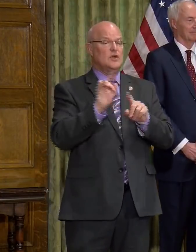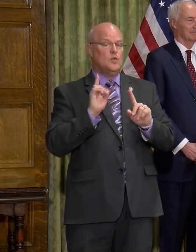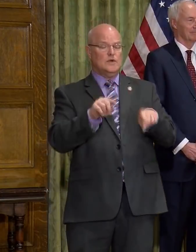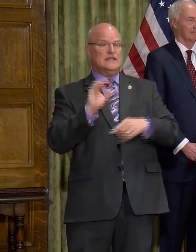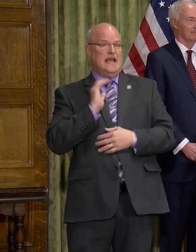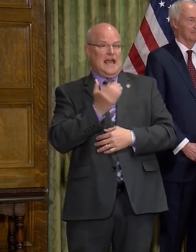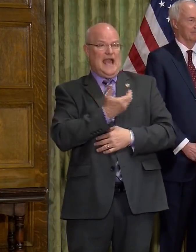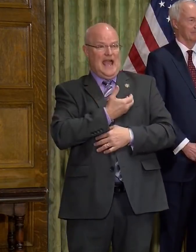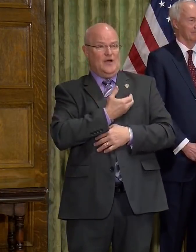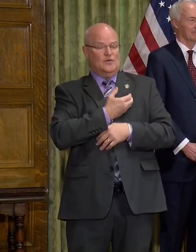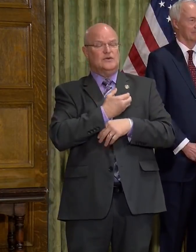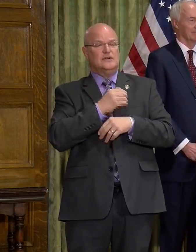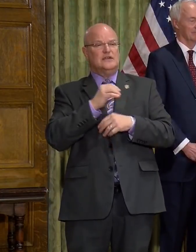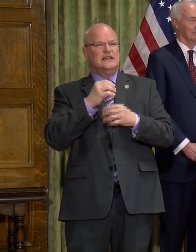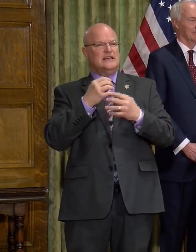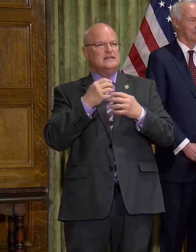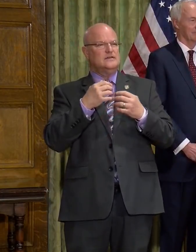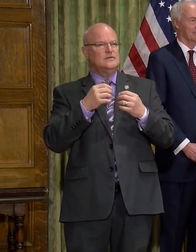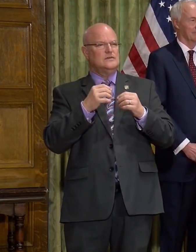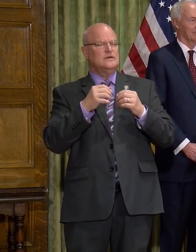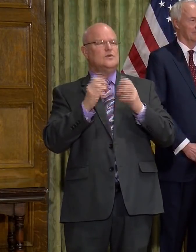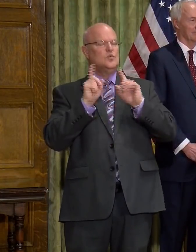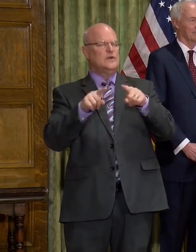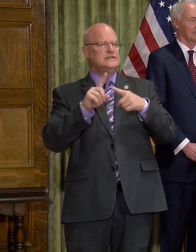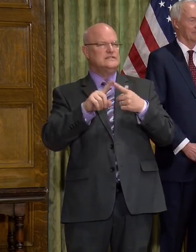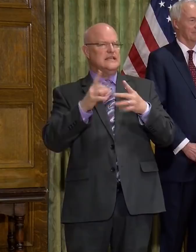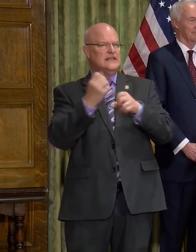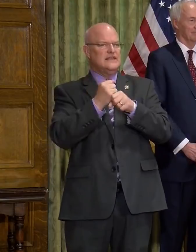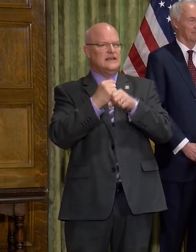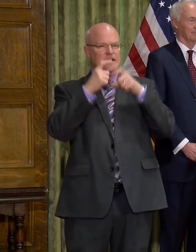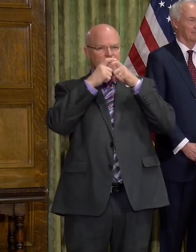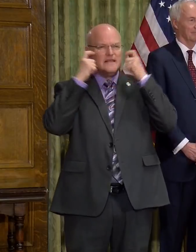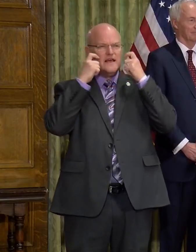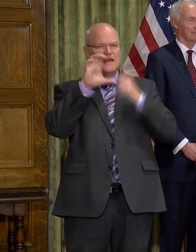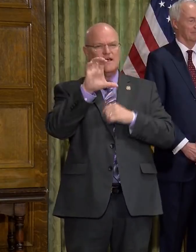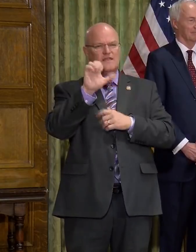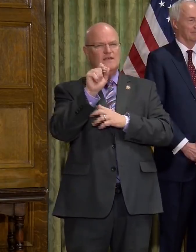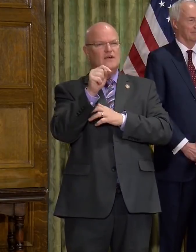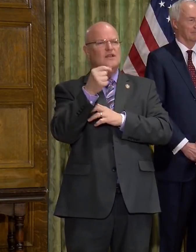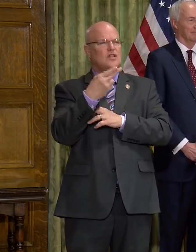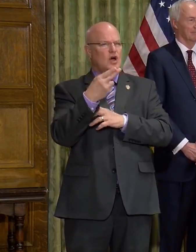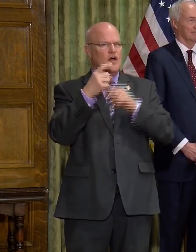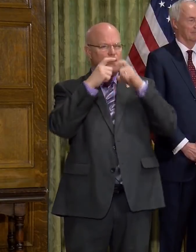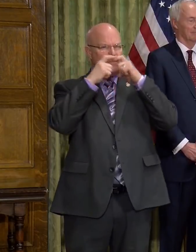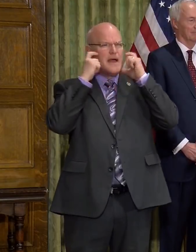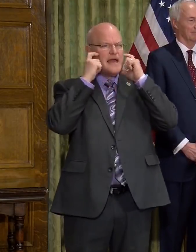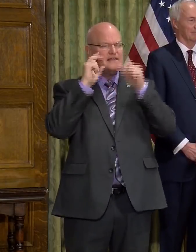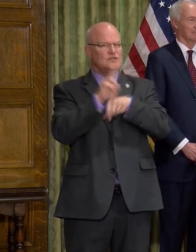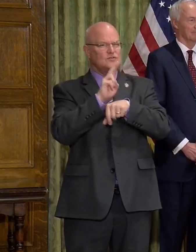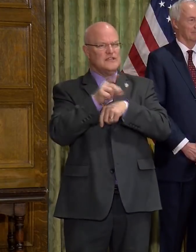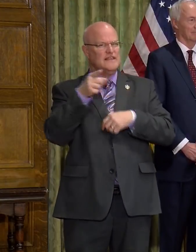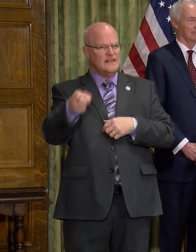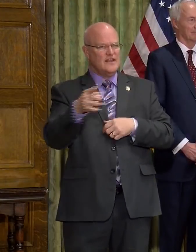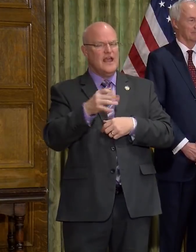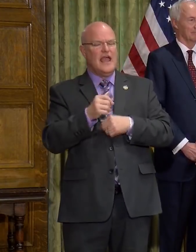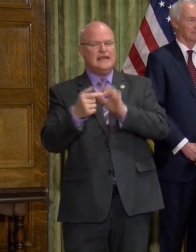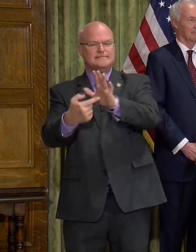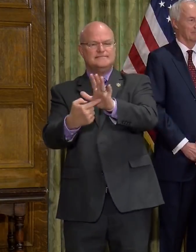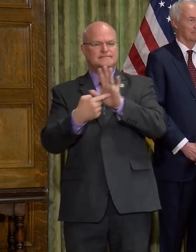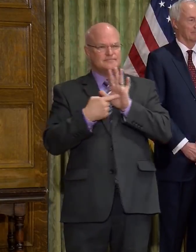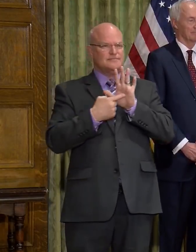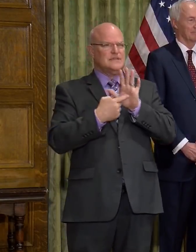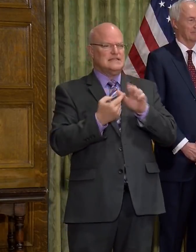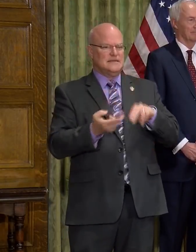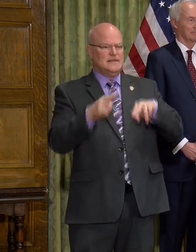get one of the masks that the staff were using, not the N95 mask, but the cloth mask they were using in there, and that's the model that they used, except